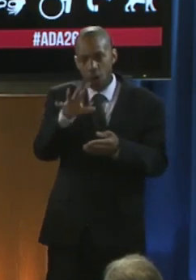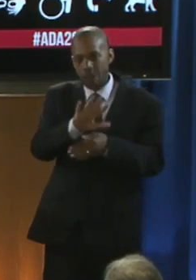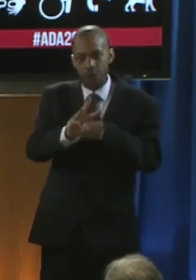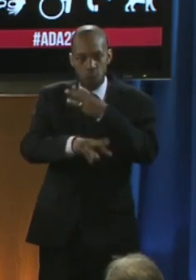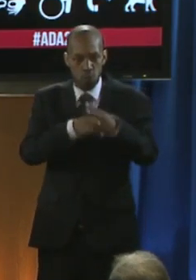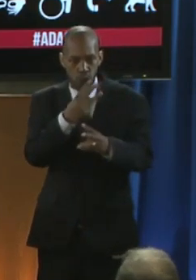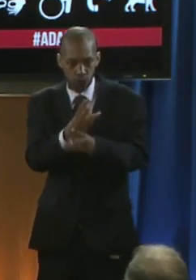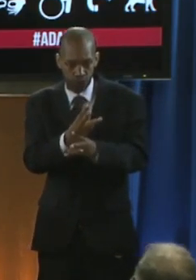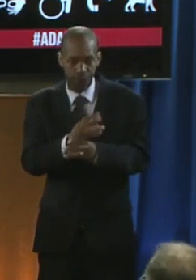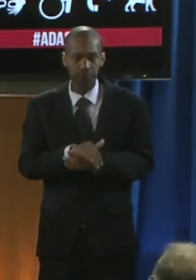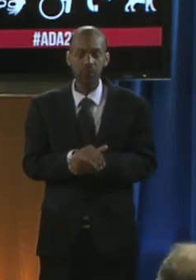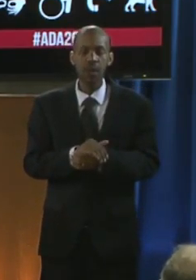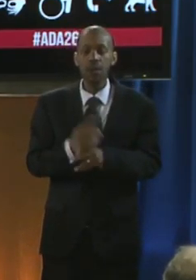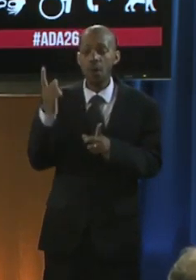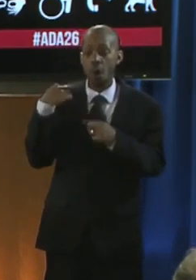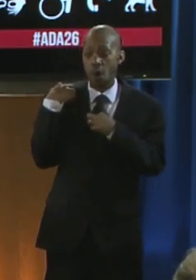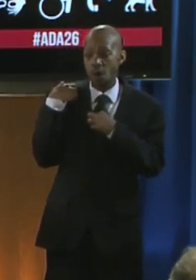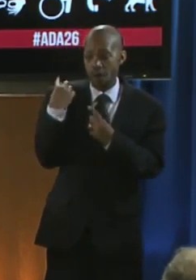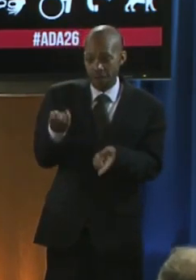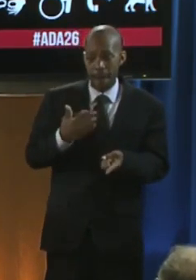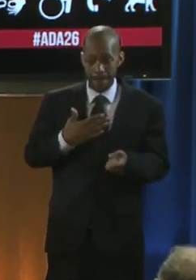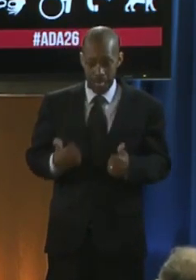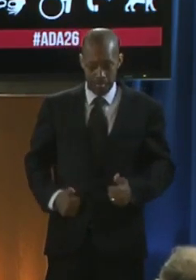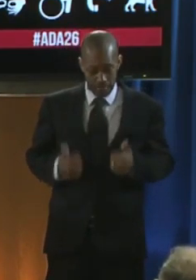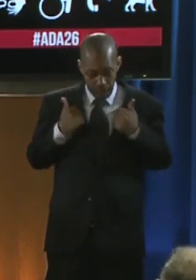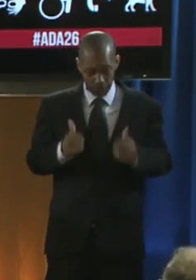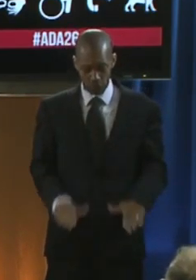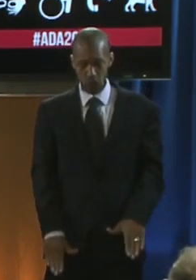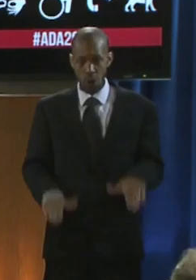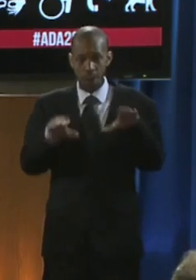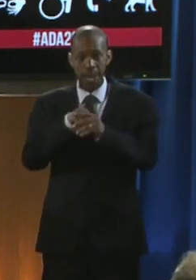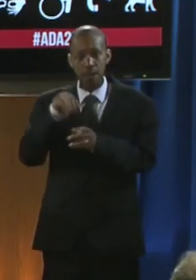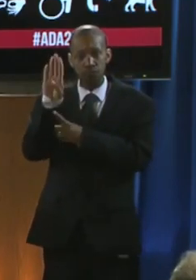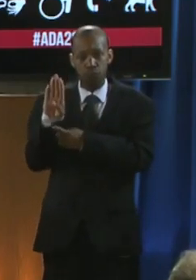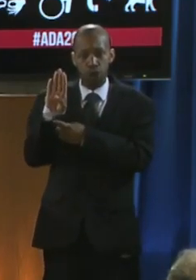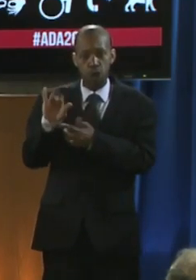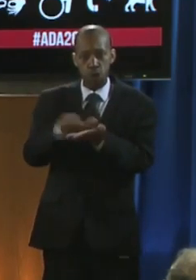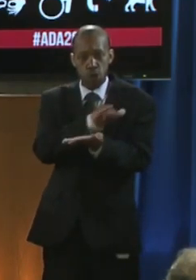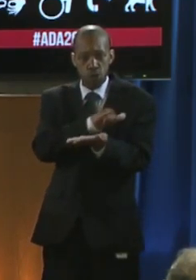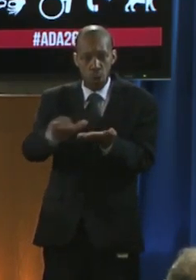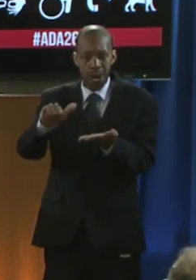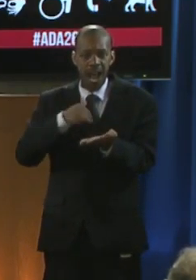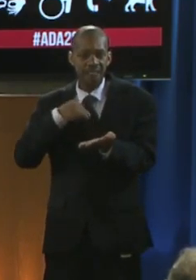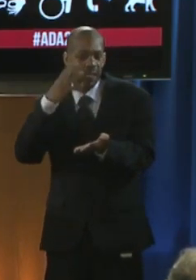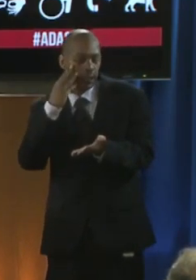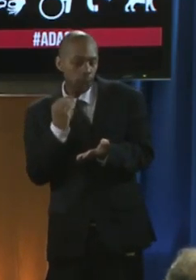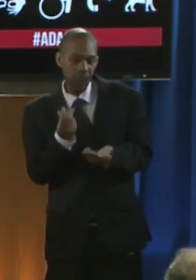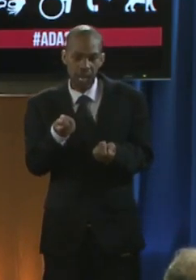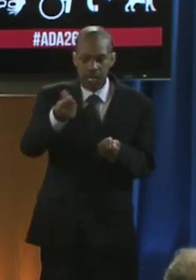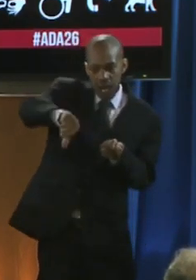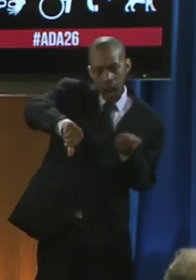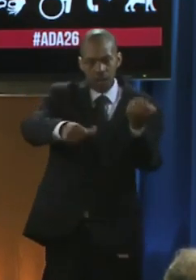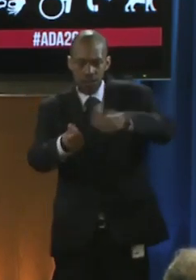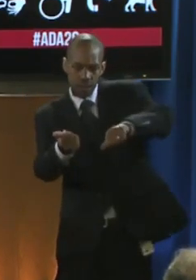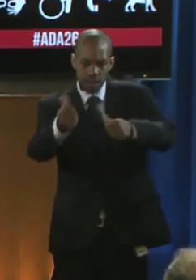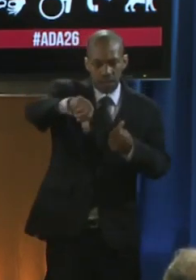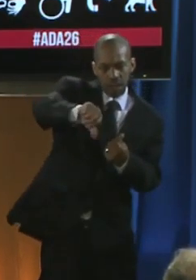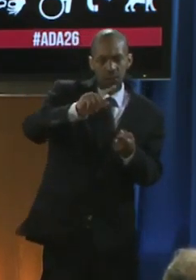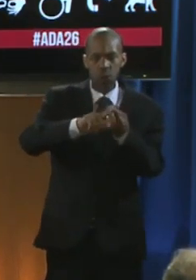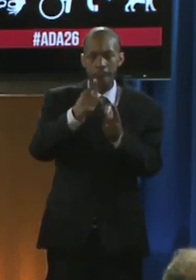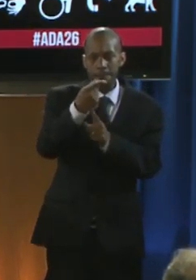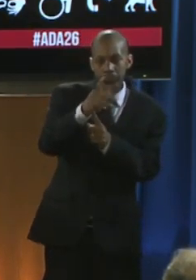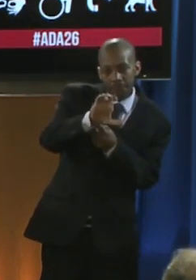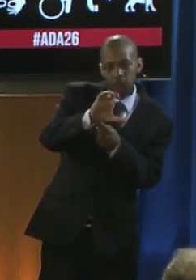and other Over the course of my life, growing up in Brooklyn, New York, I've experienced denial of admission to public